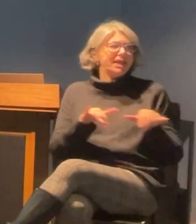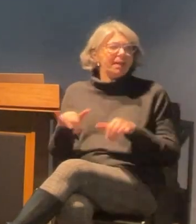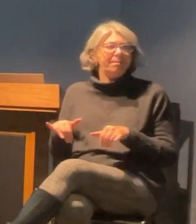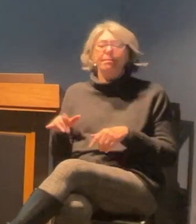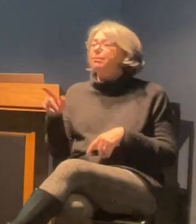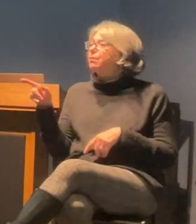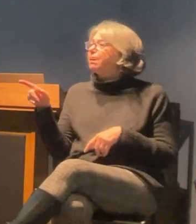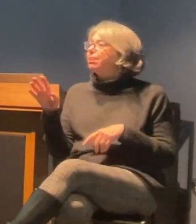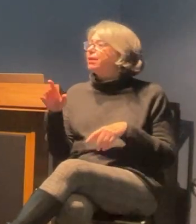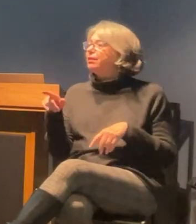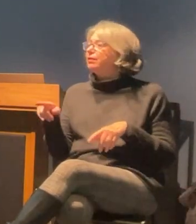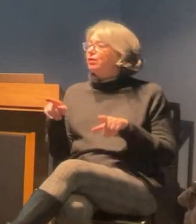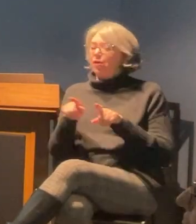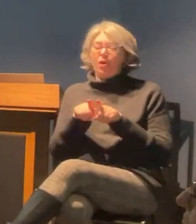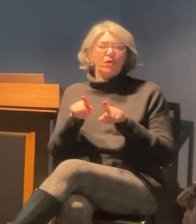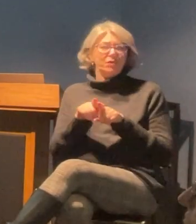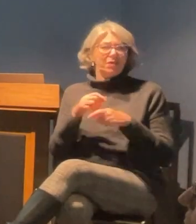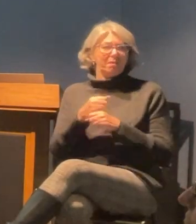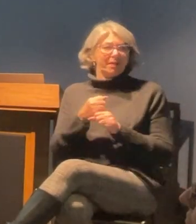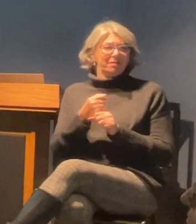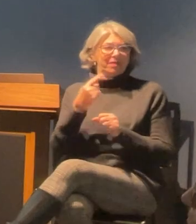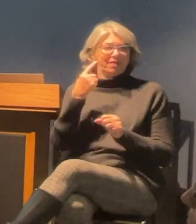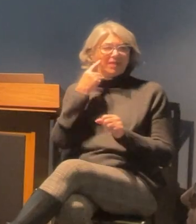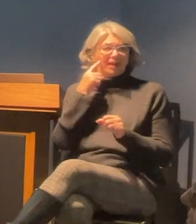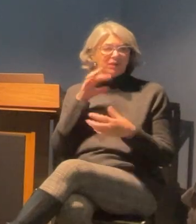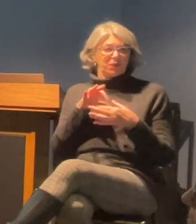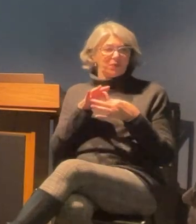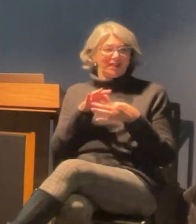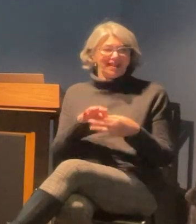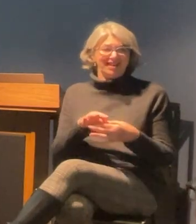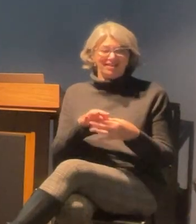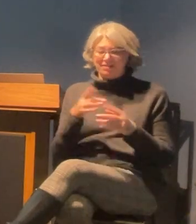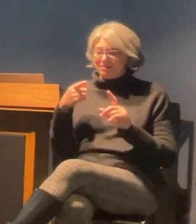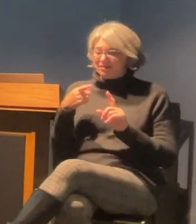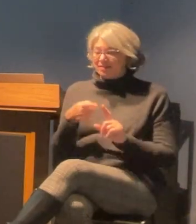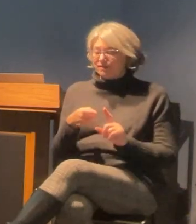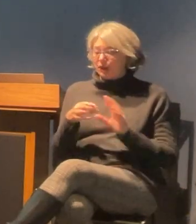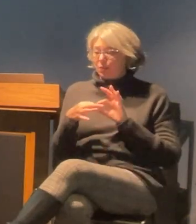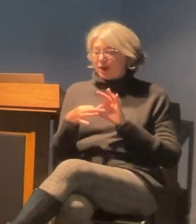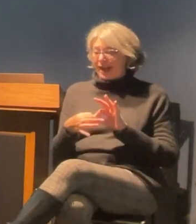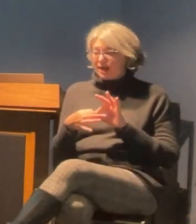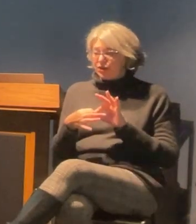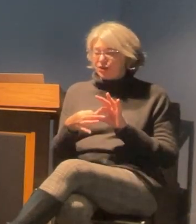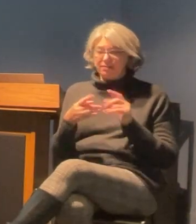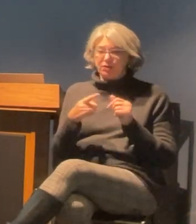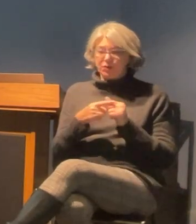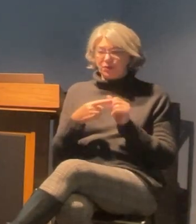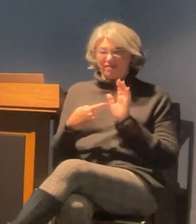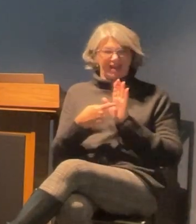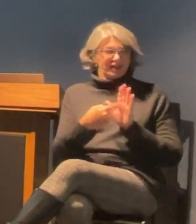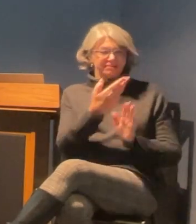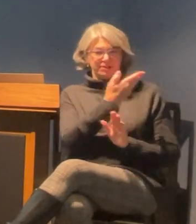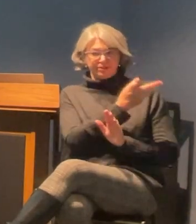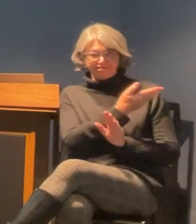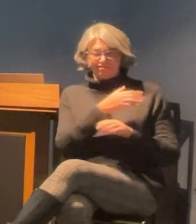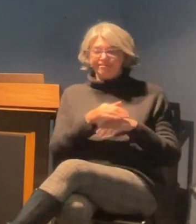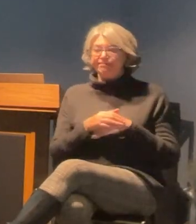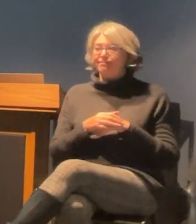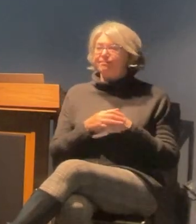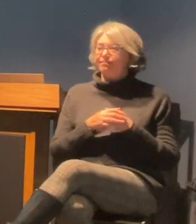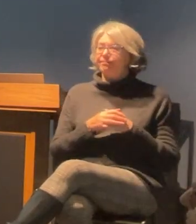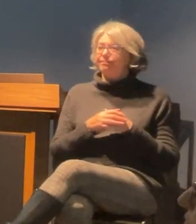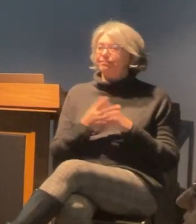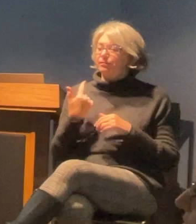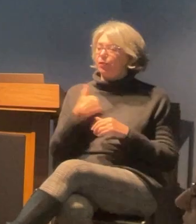This also kind of makes me think specifically in relation to the exhibition, that